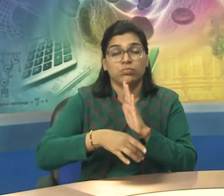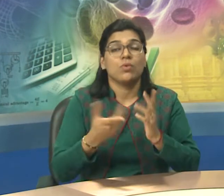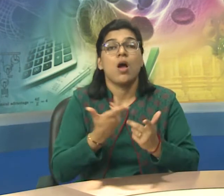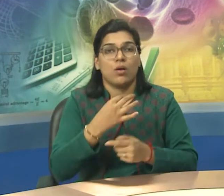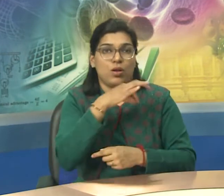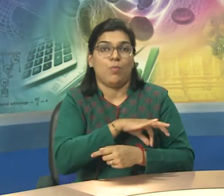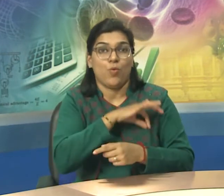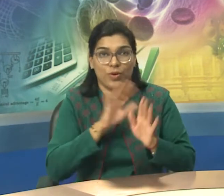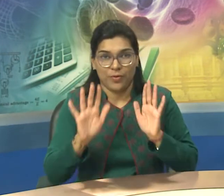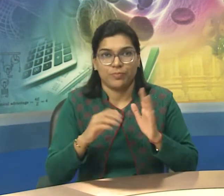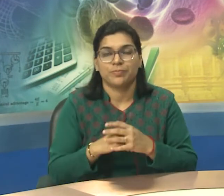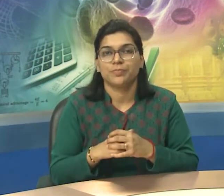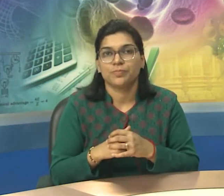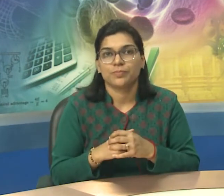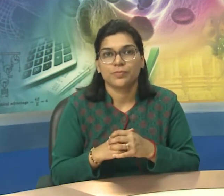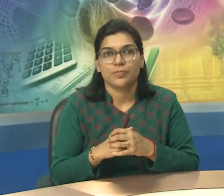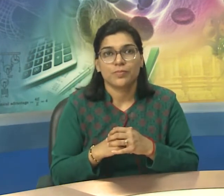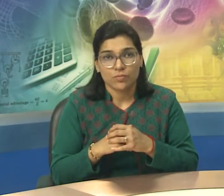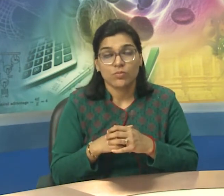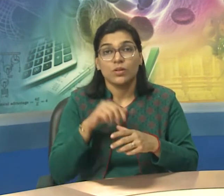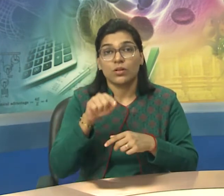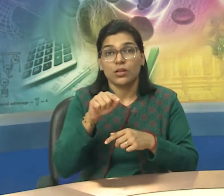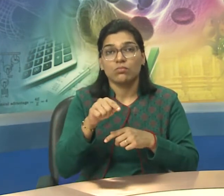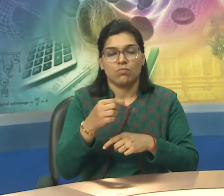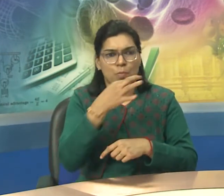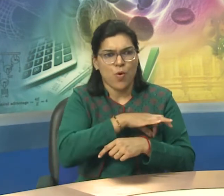Now, advantages of KPO.